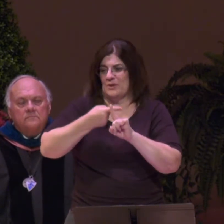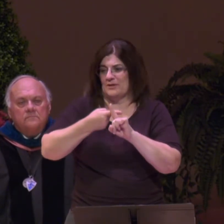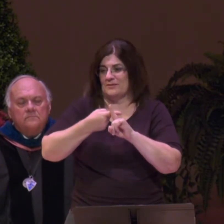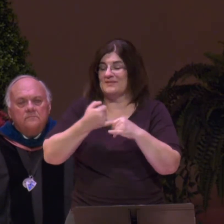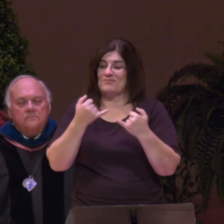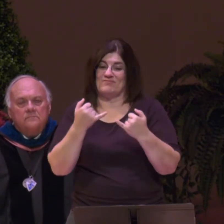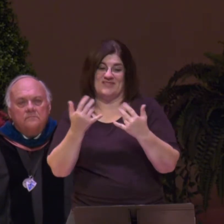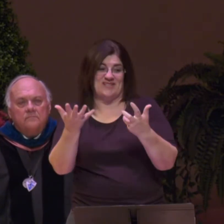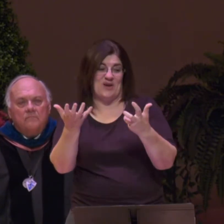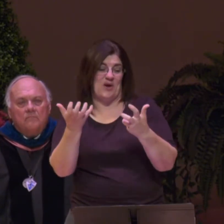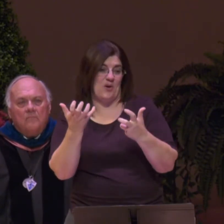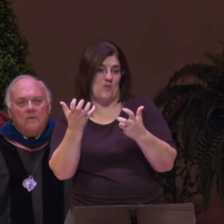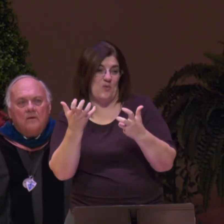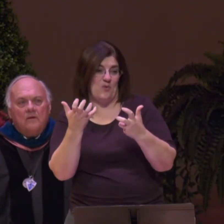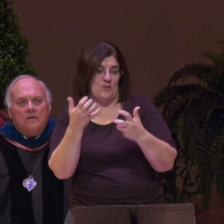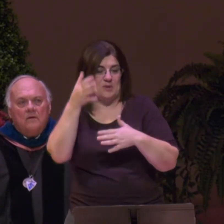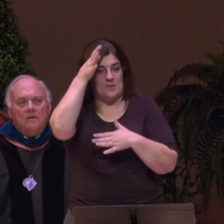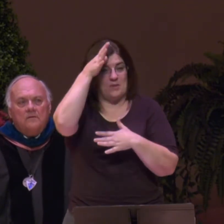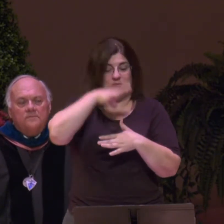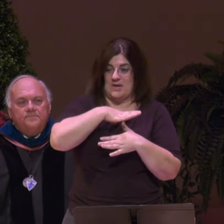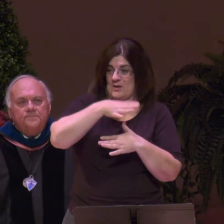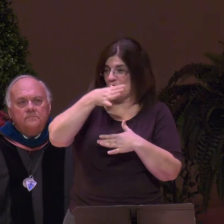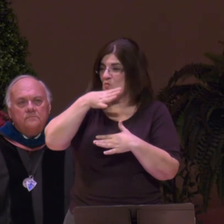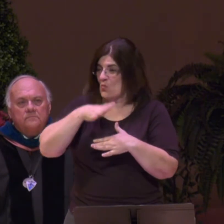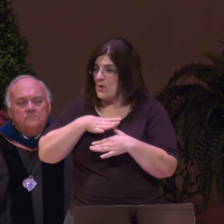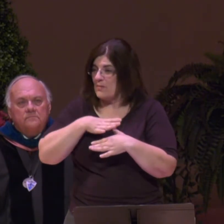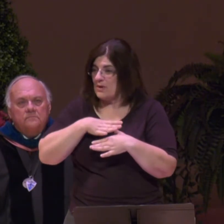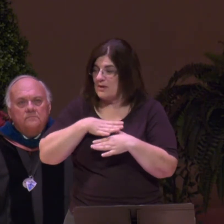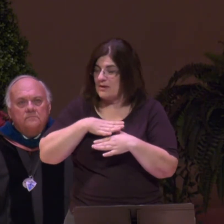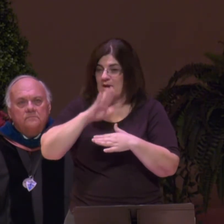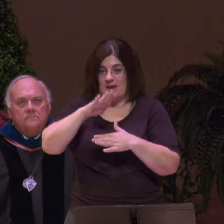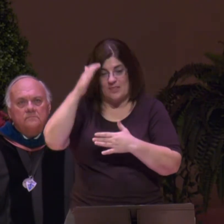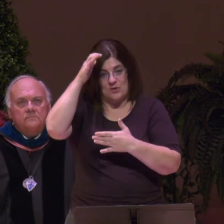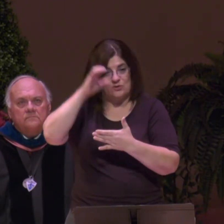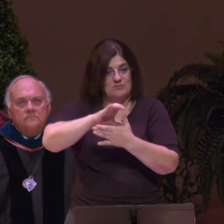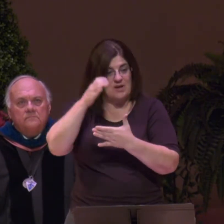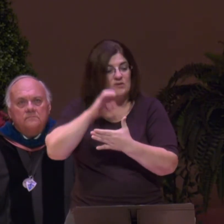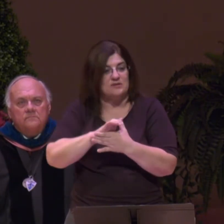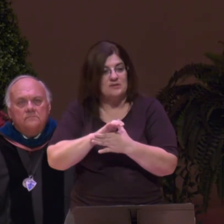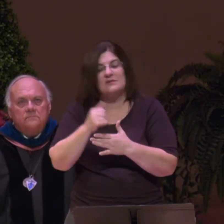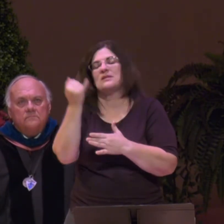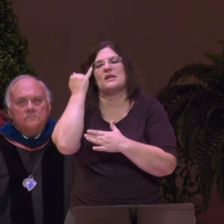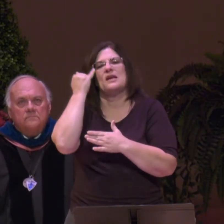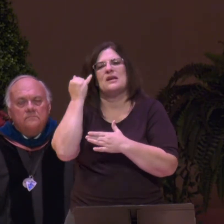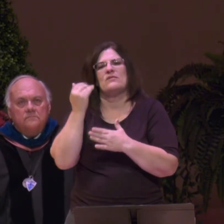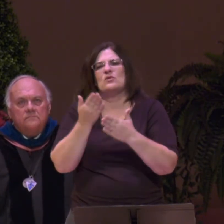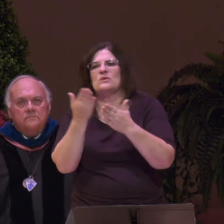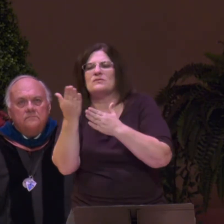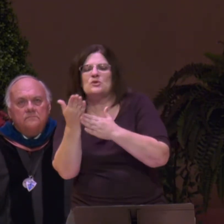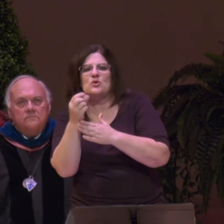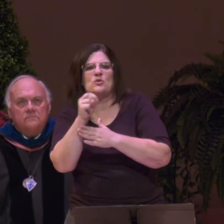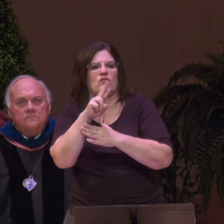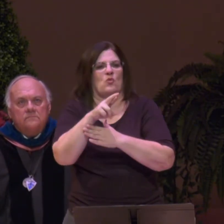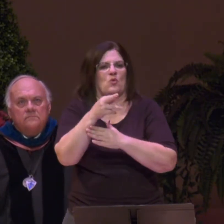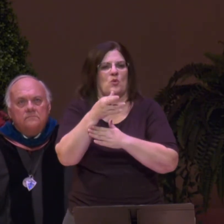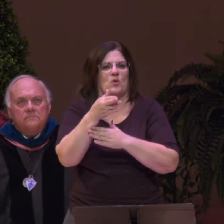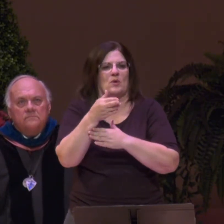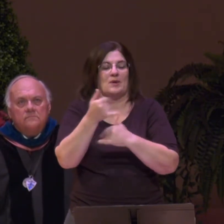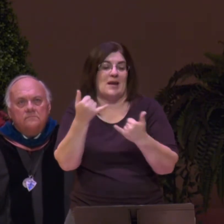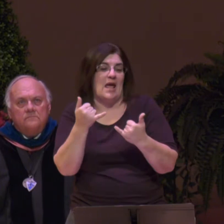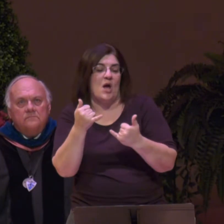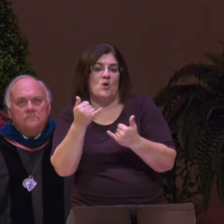and the spouses who have supported them, if you have served or currently serve or have